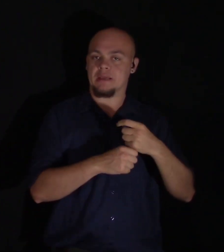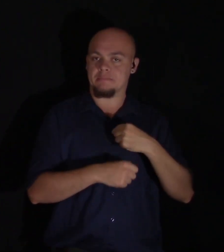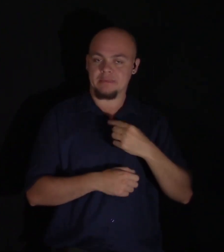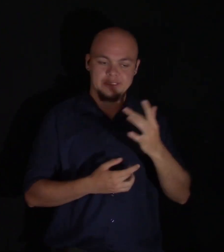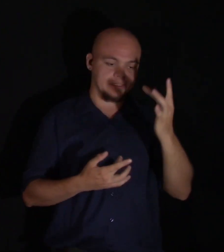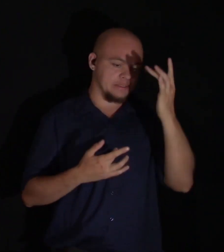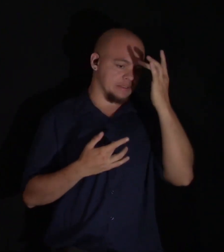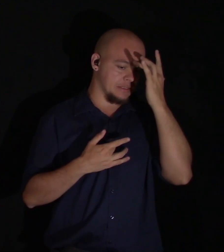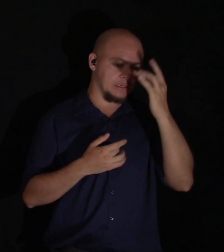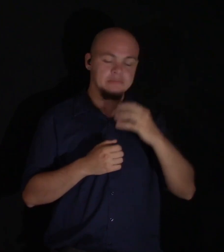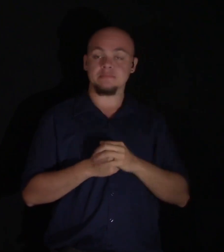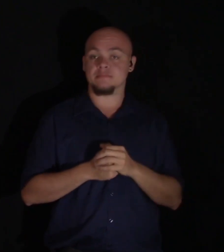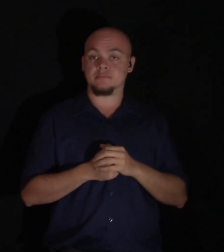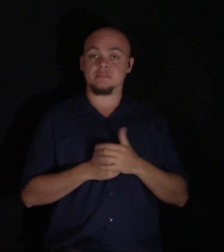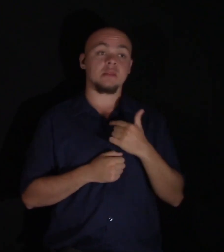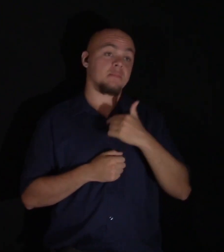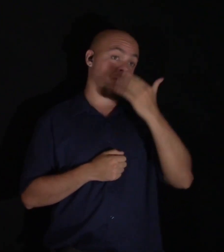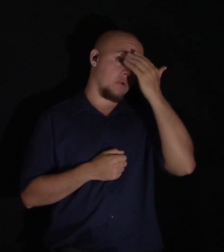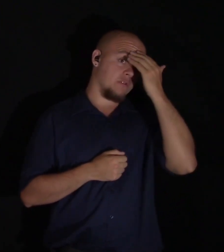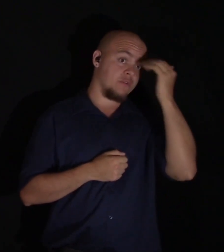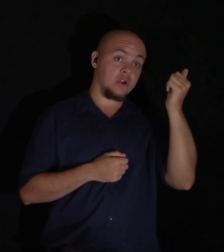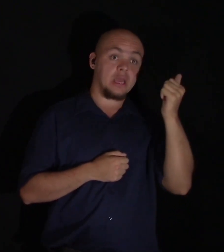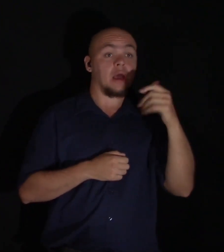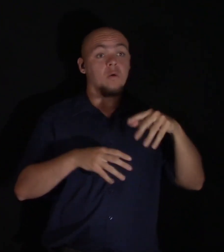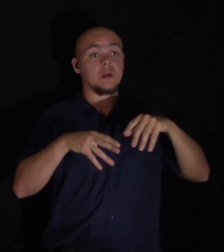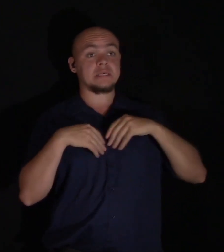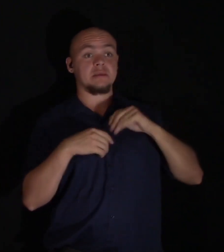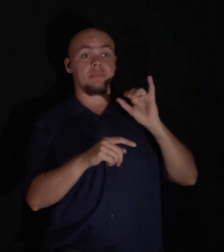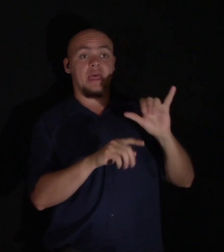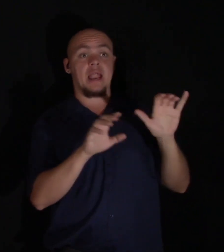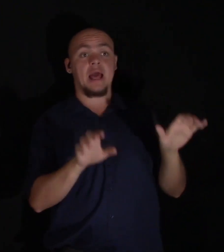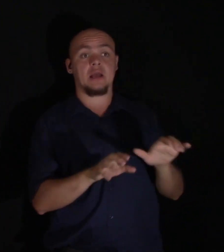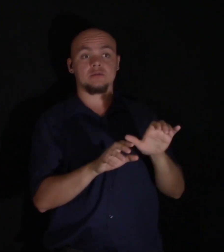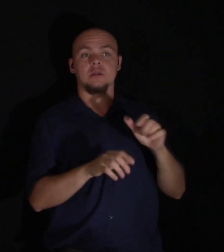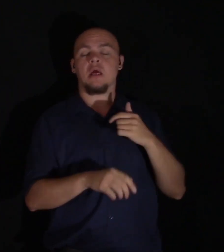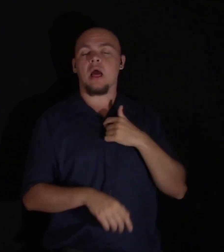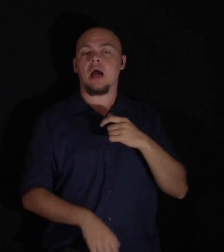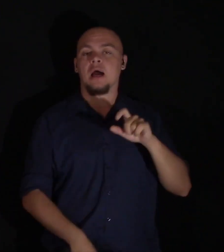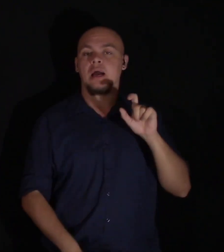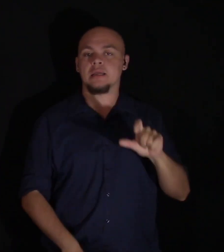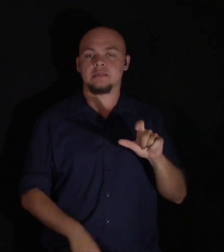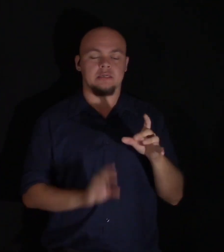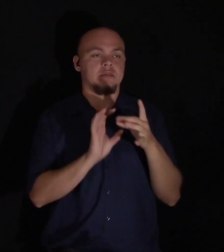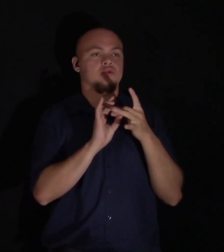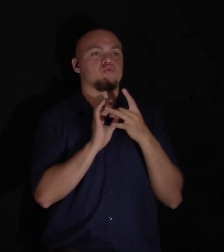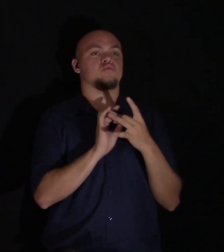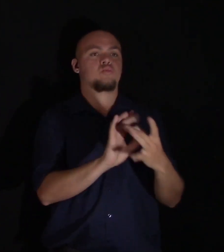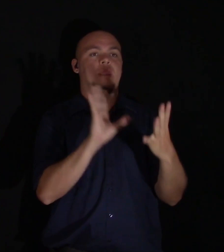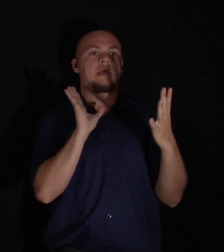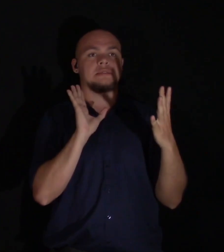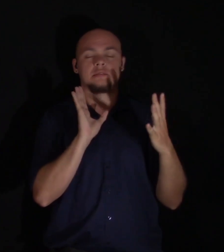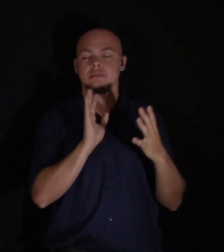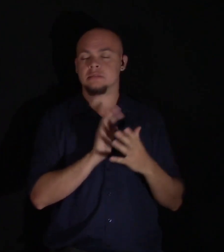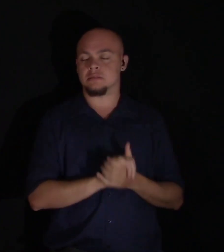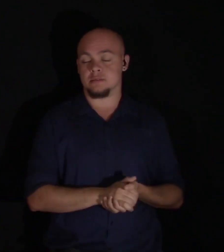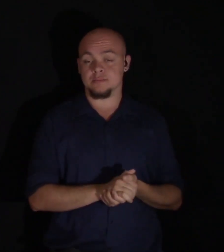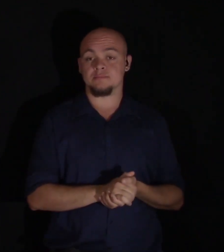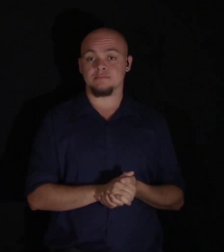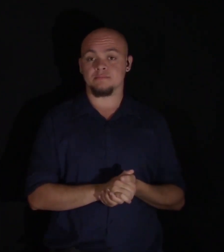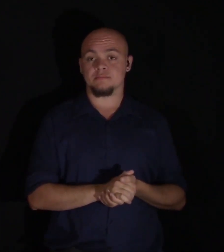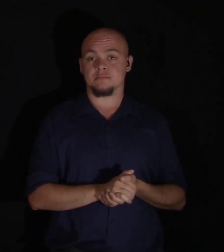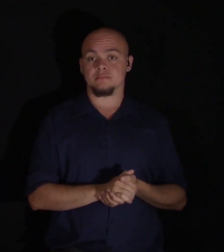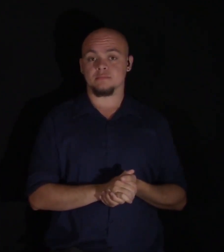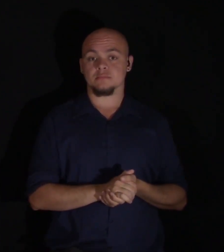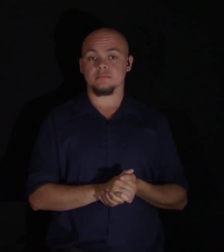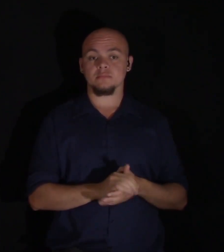I would never forget nor condone the action, I needed to be free of the toxicity. I